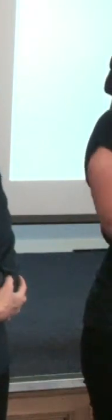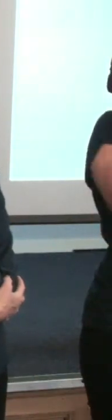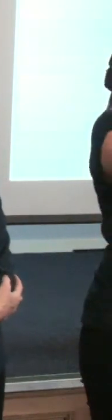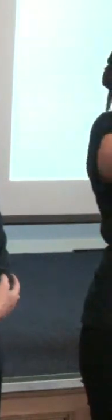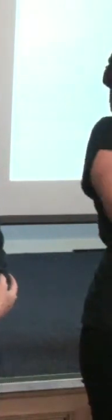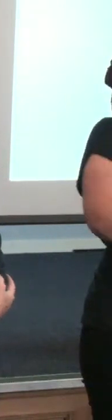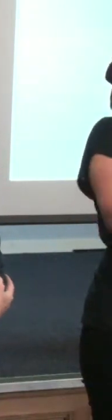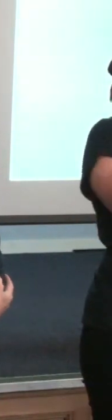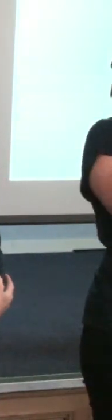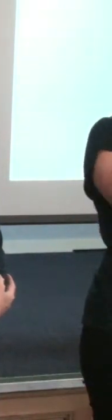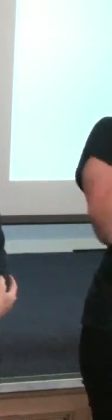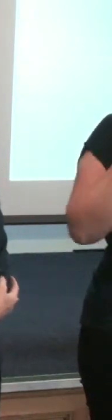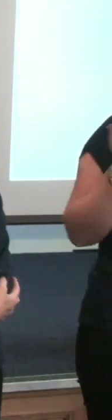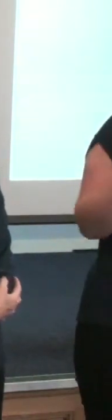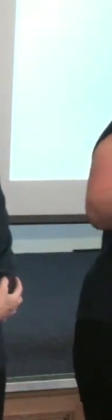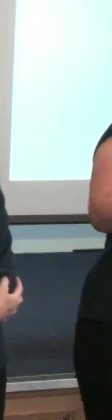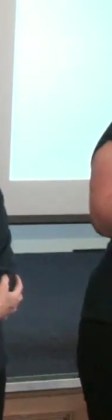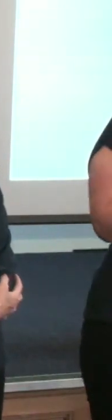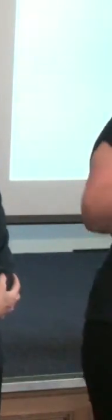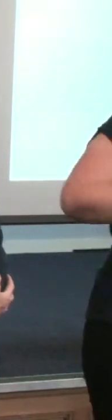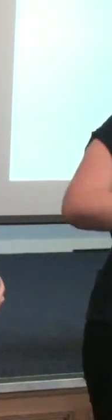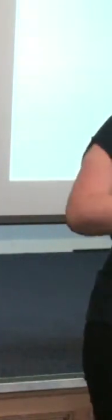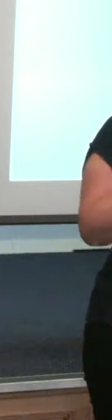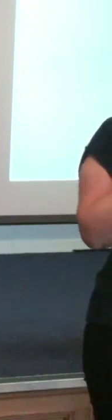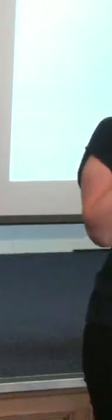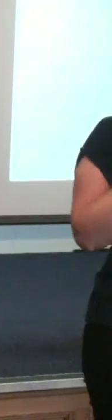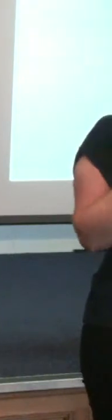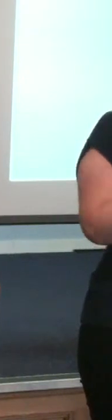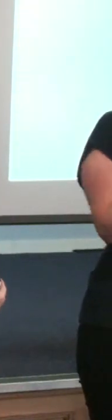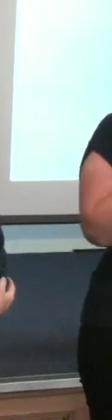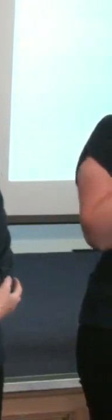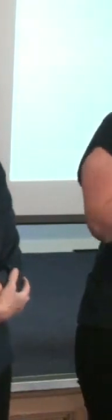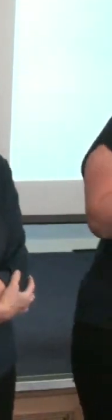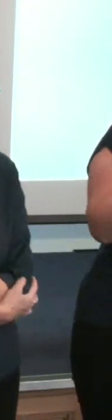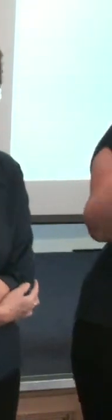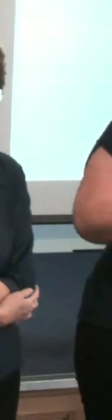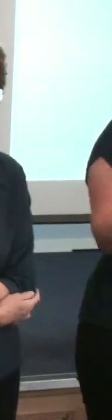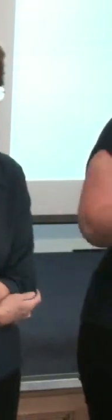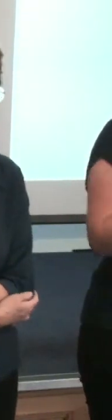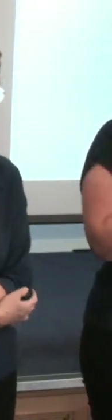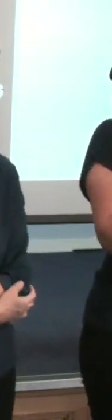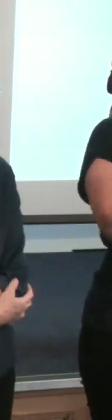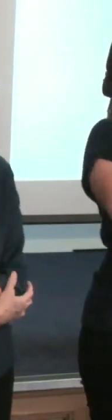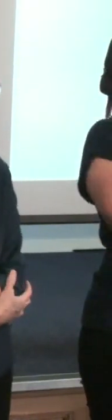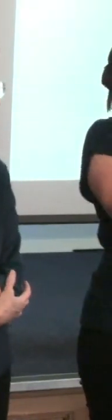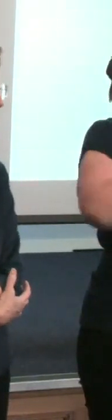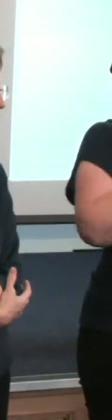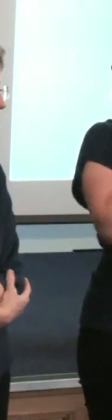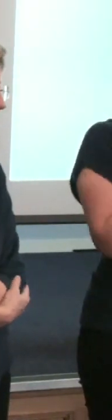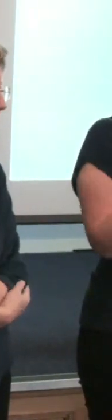literally just flown in from Columbia, so we're very pleased to see him here. And his lecture tonight, I think, is going to give us lots of ideas